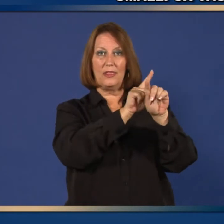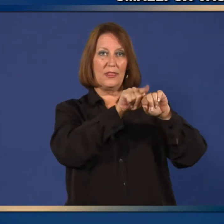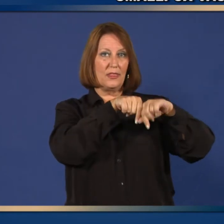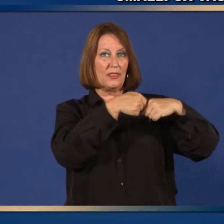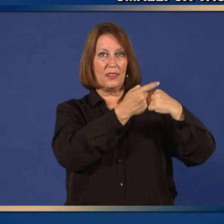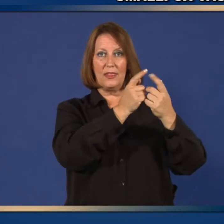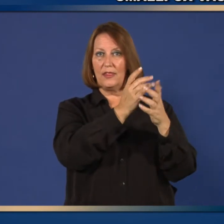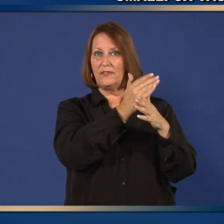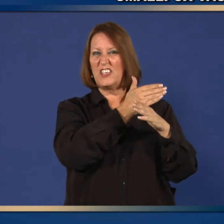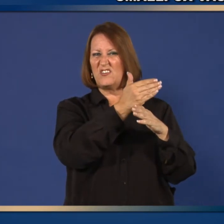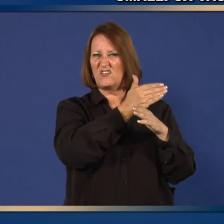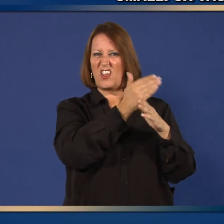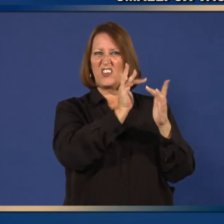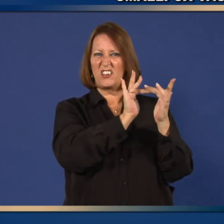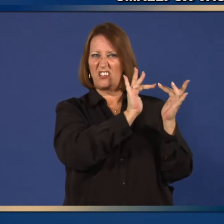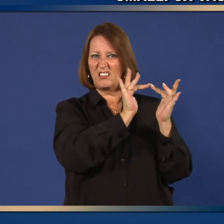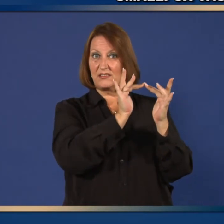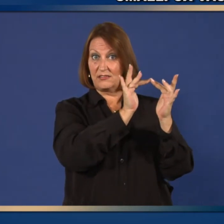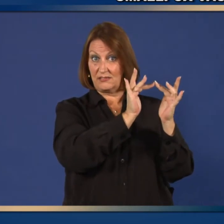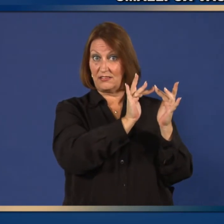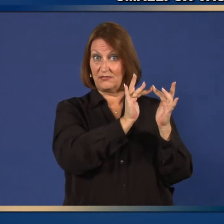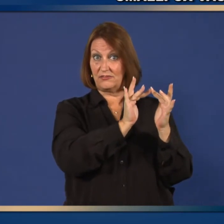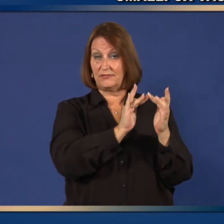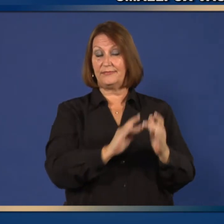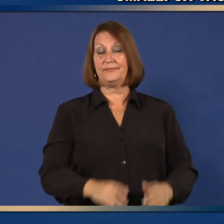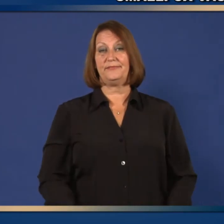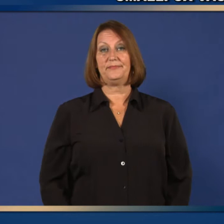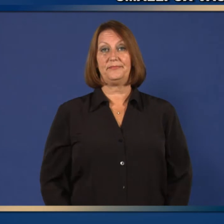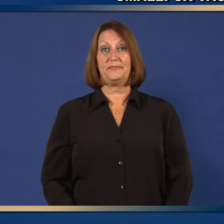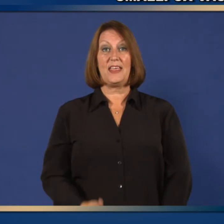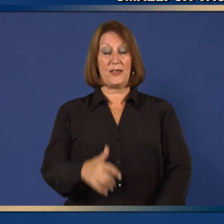This can happen until the scab falls off.